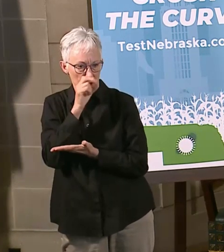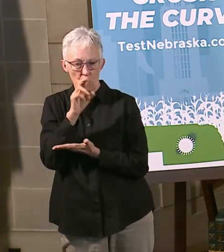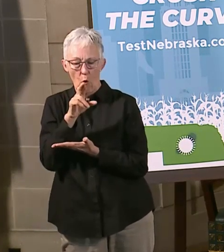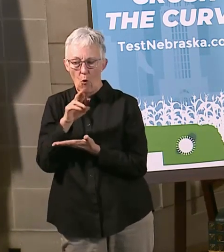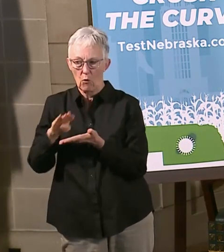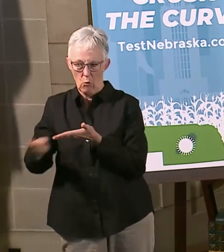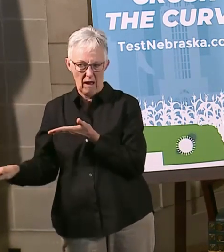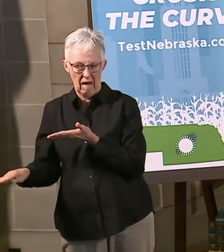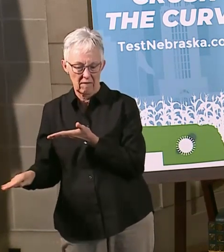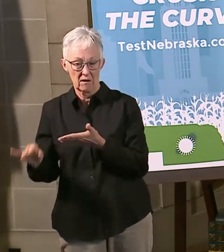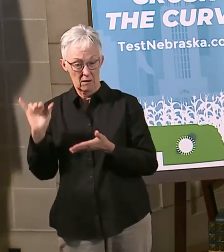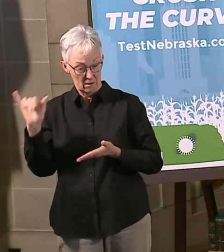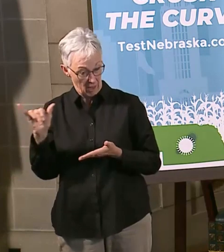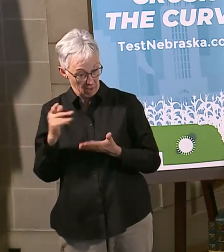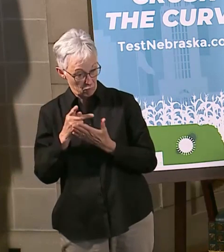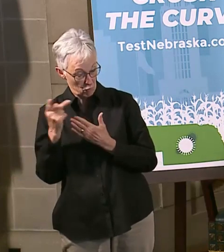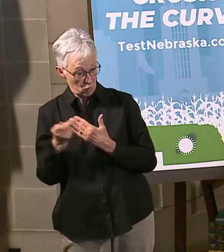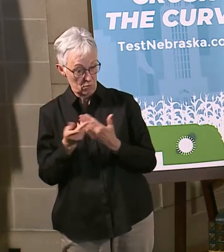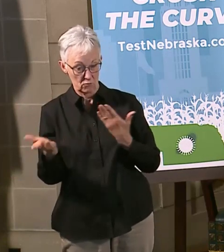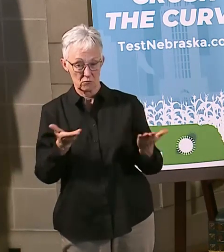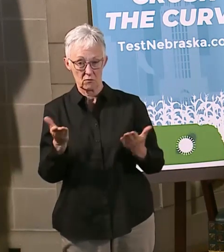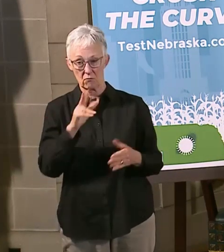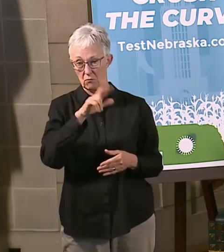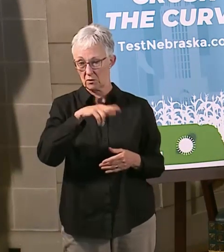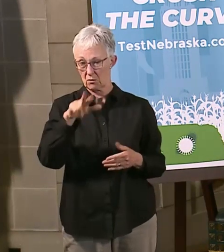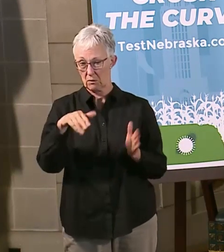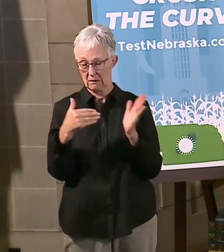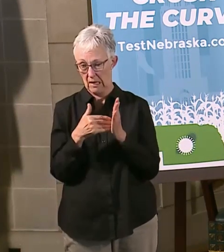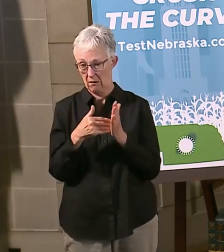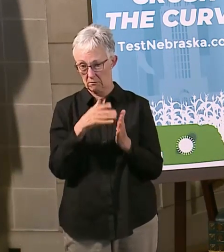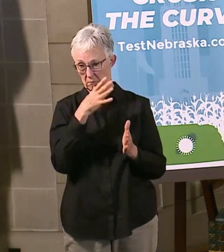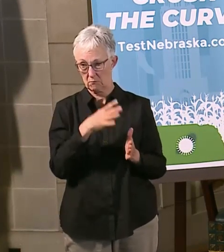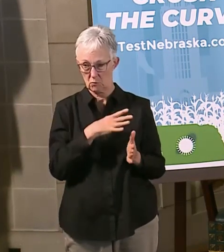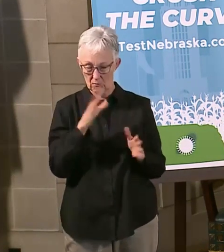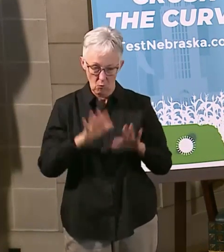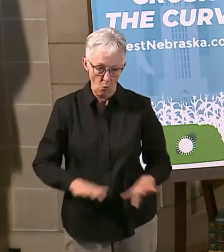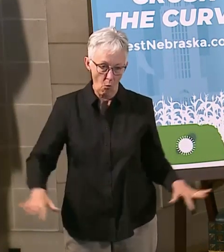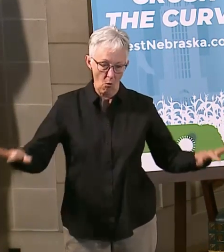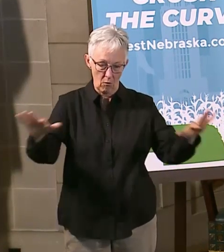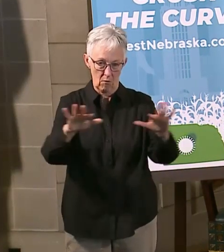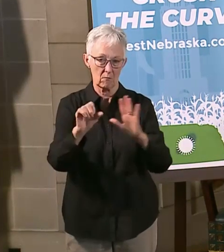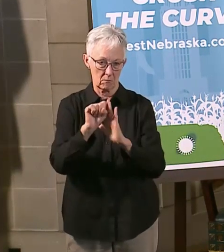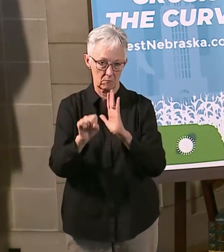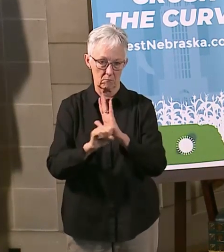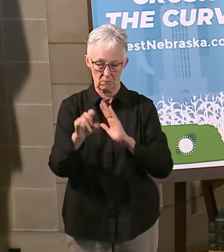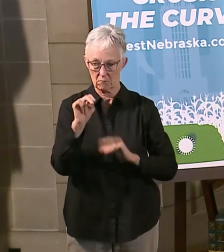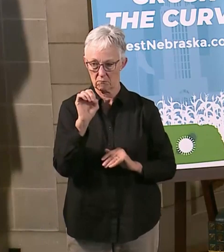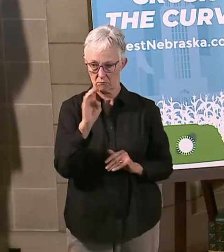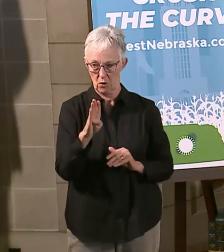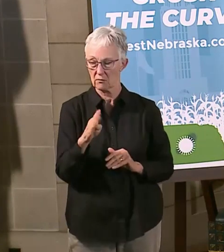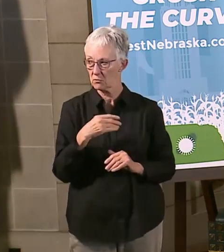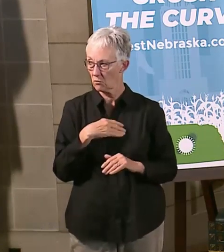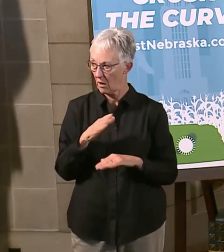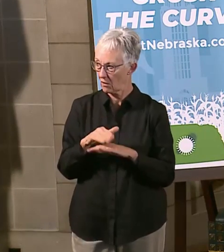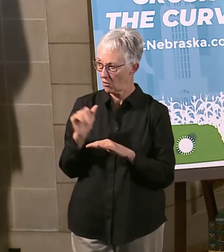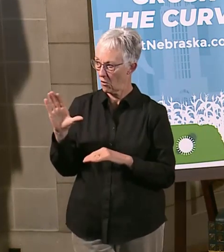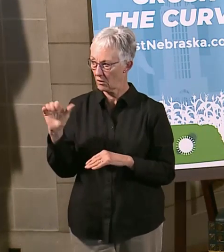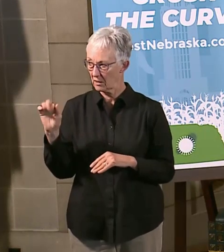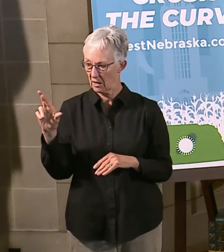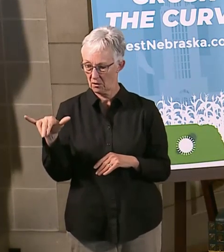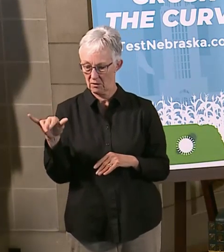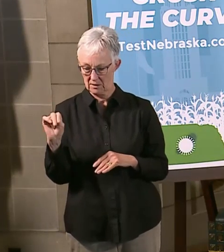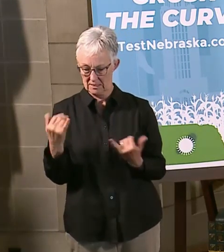program serves 33,000 women and children across the state of Nebraska at 100 sites. It's an important program. And so with that, Karen, I'm going to call you up to give us a